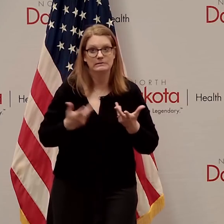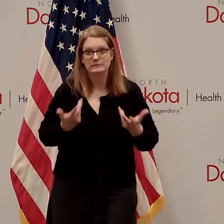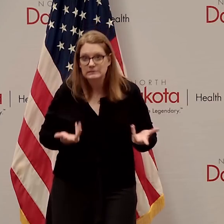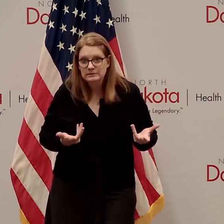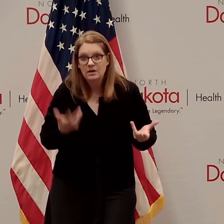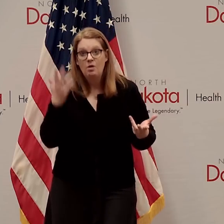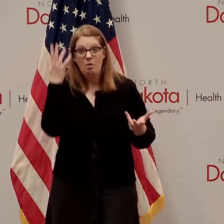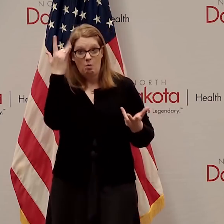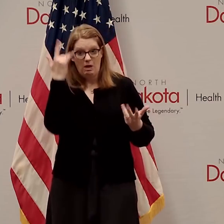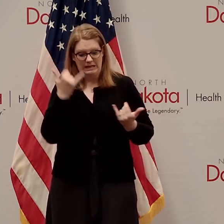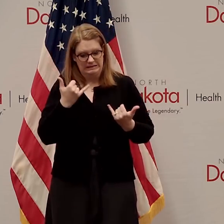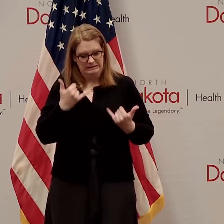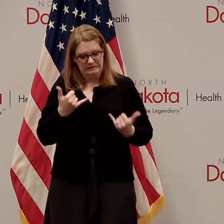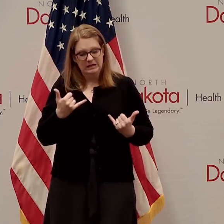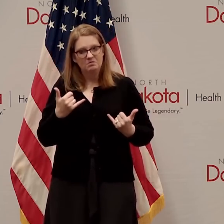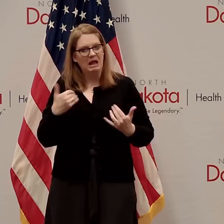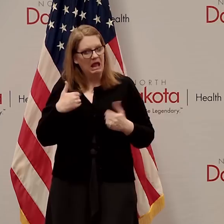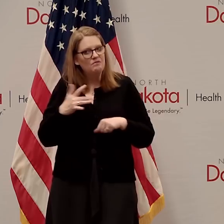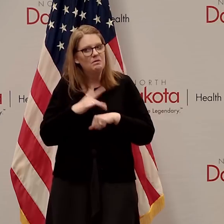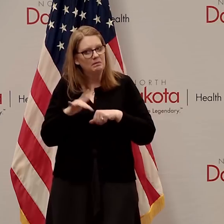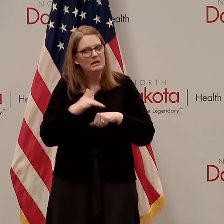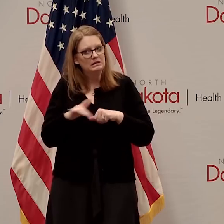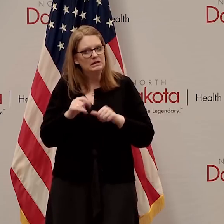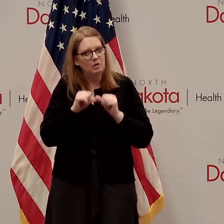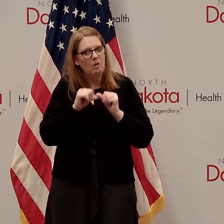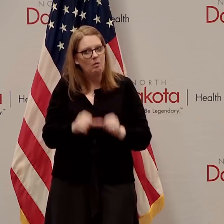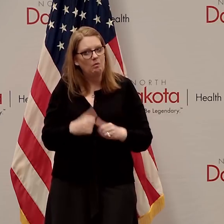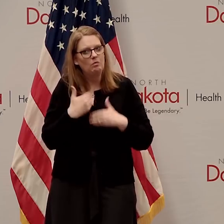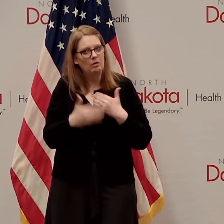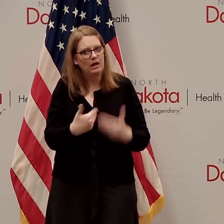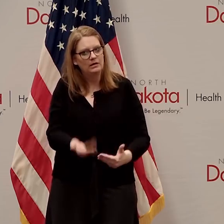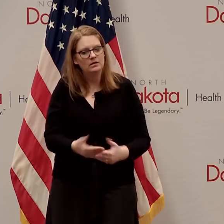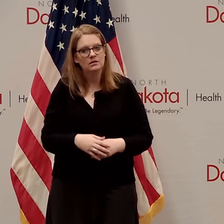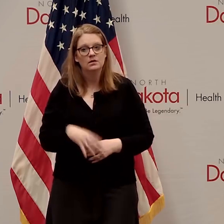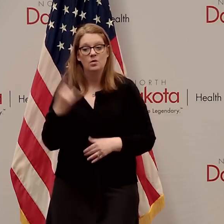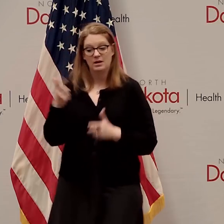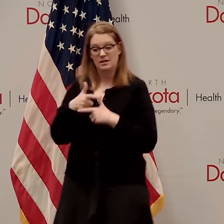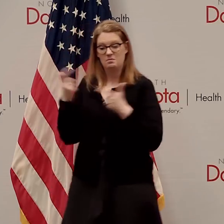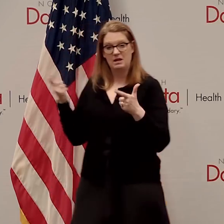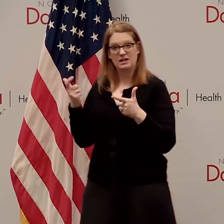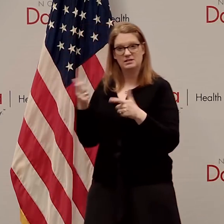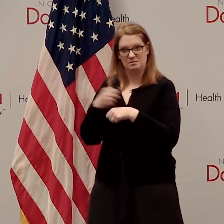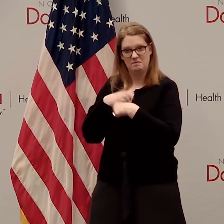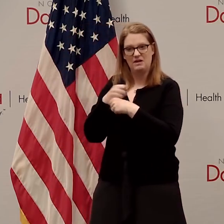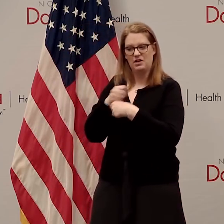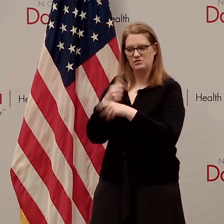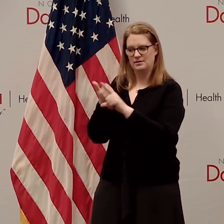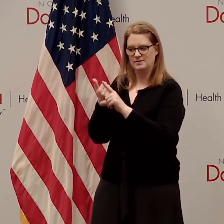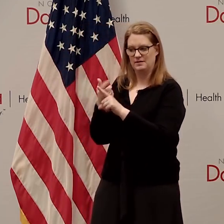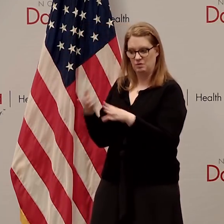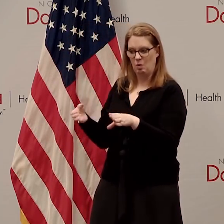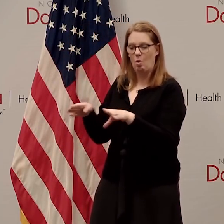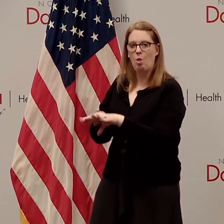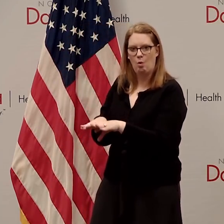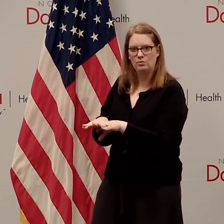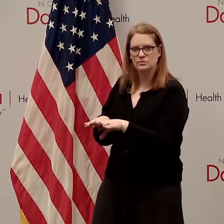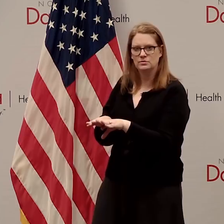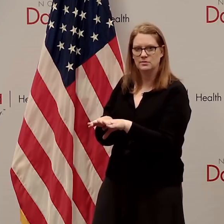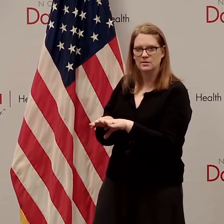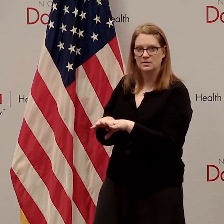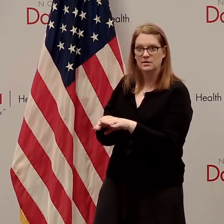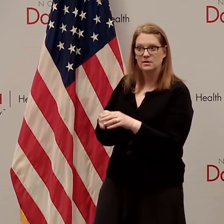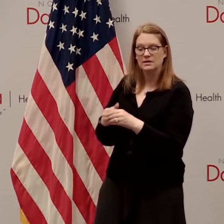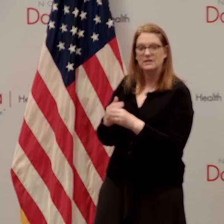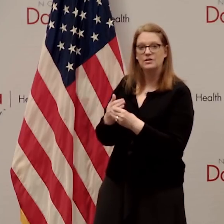have the capacity to do that in our state. Even one of our state's largest manufacturers closed, and they did that in part because of